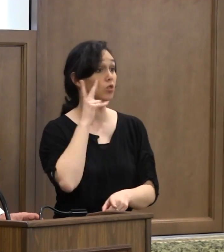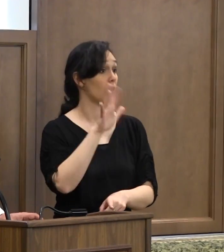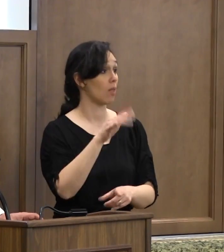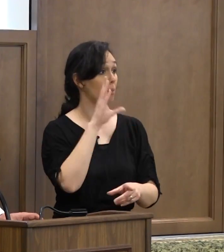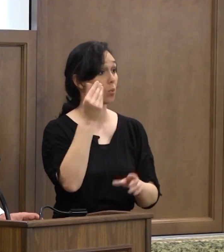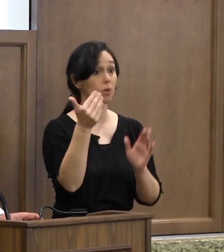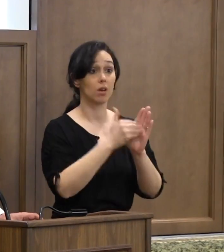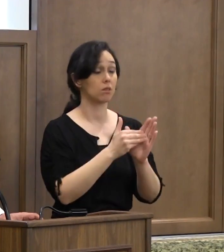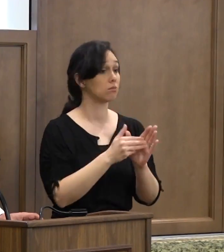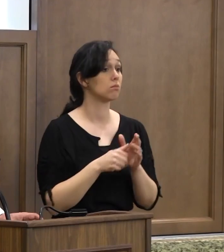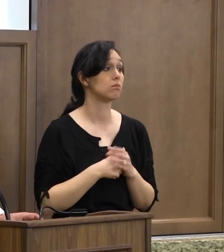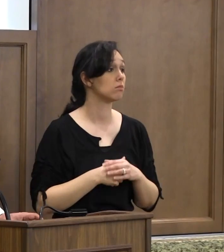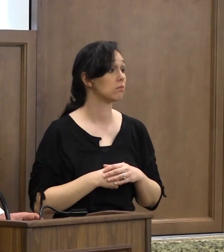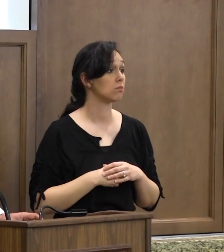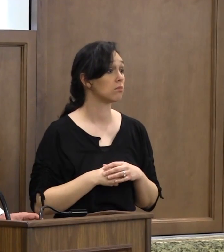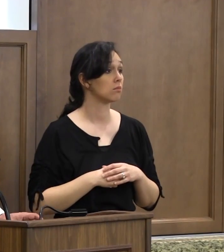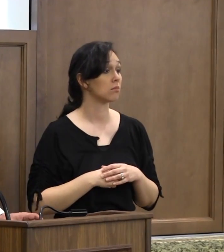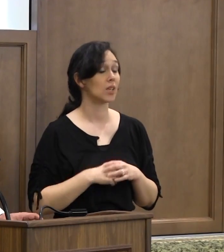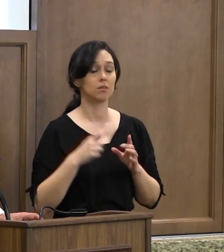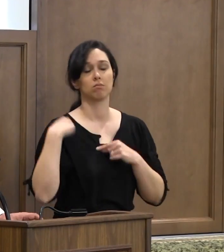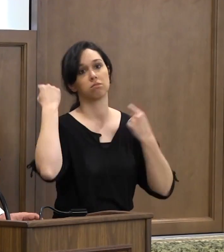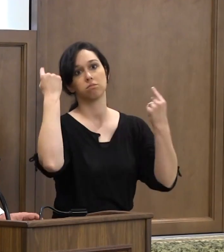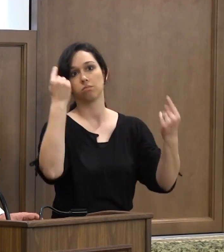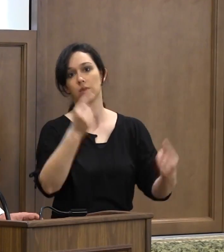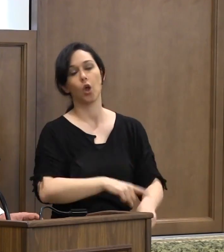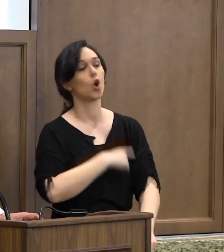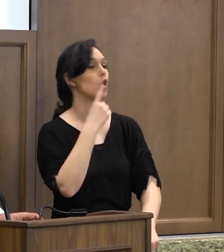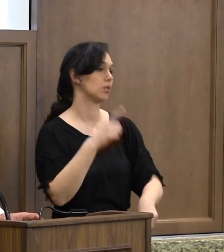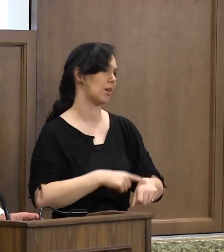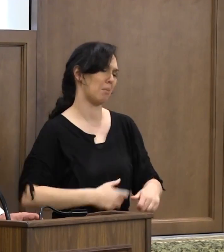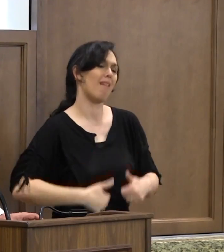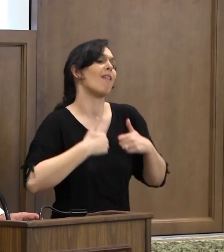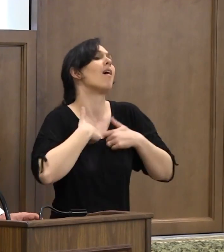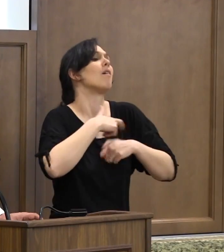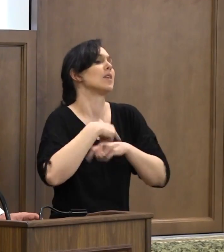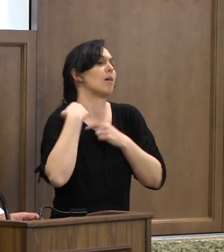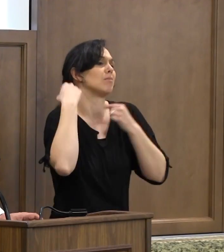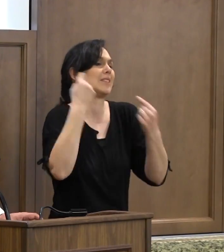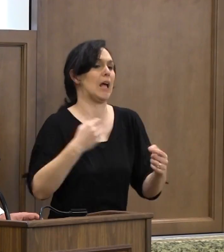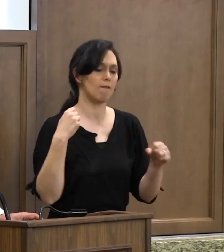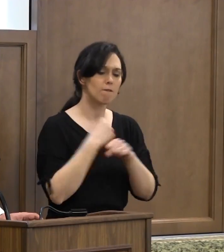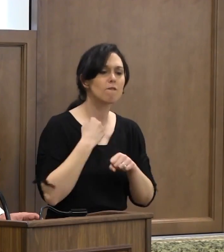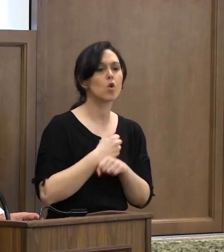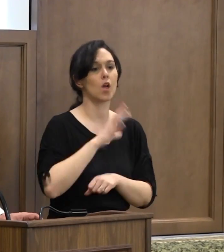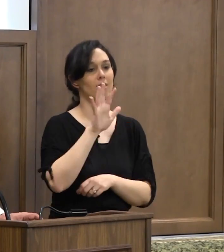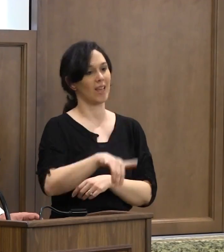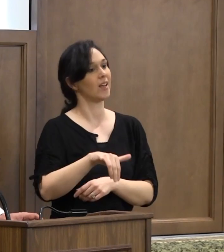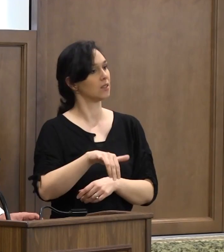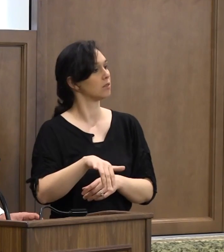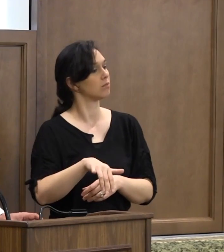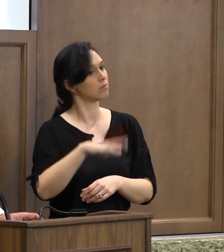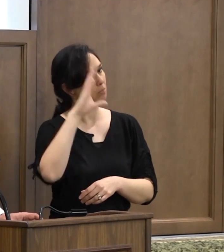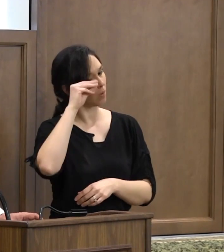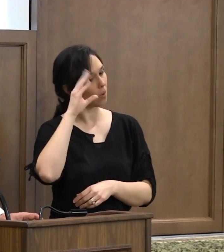again. It has been a long time, a lifetime, since I fought that Children of the Corn